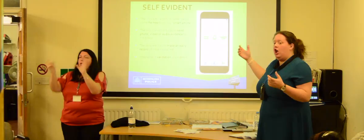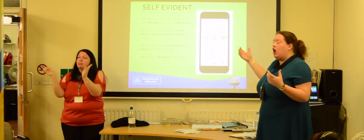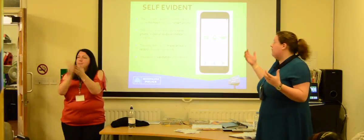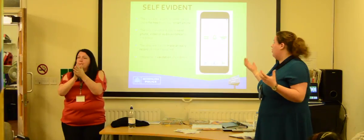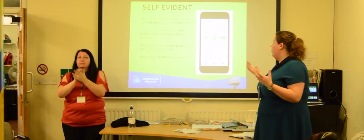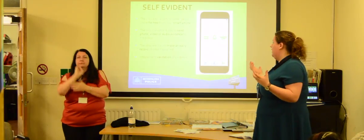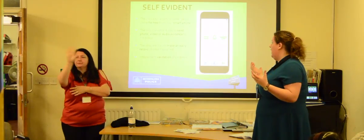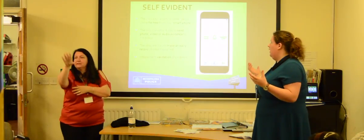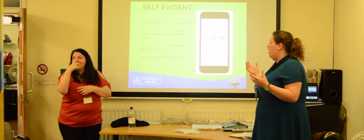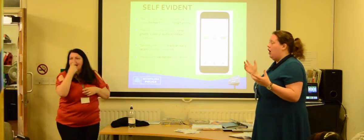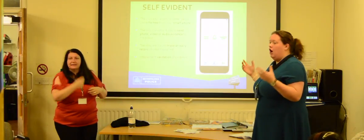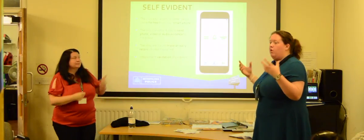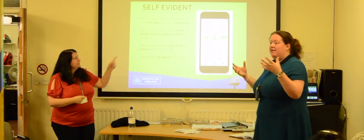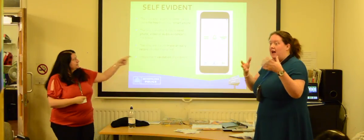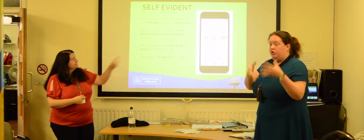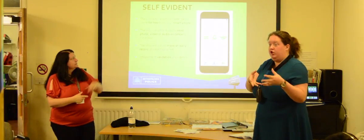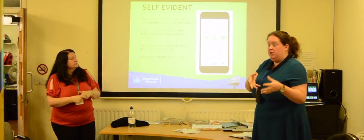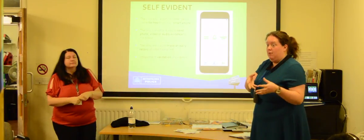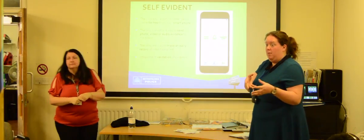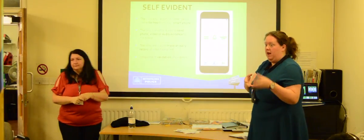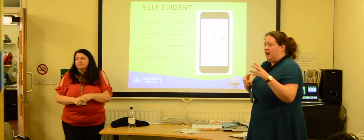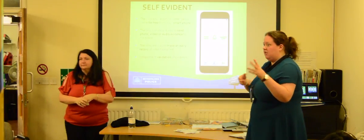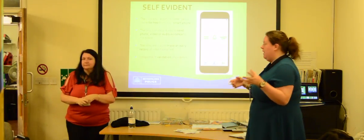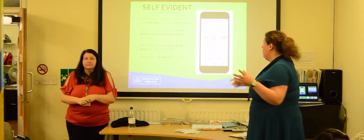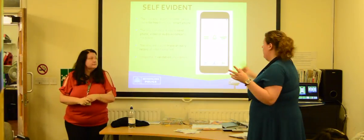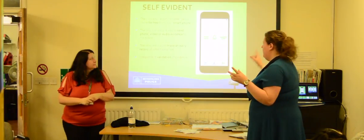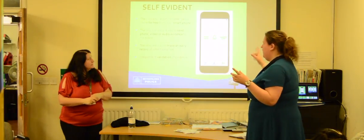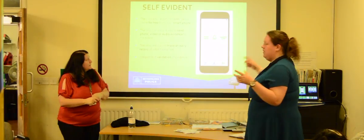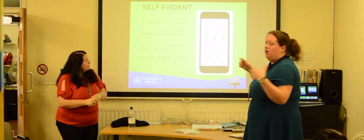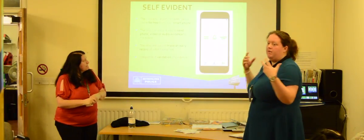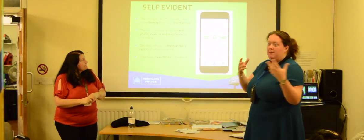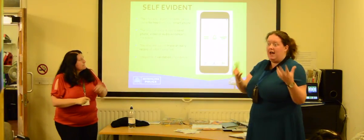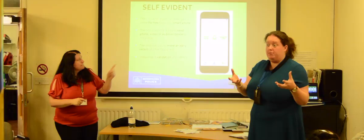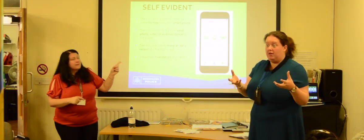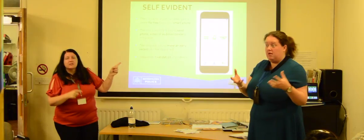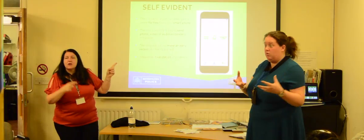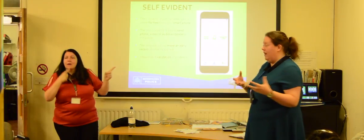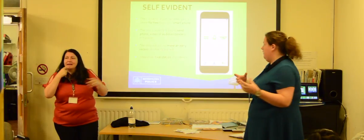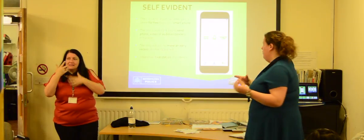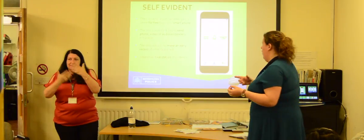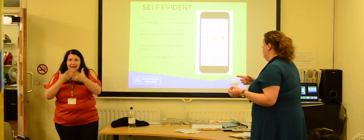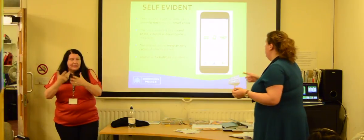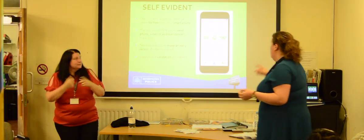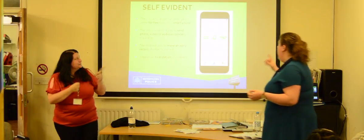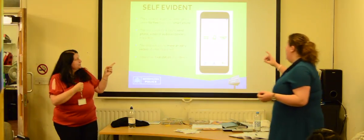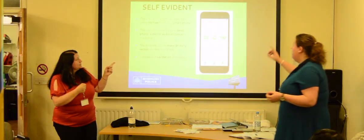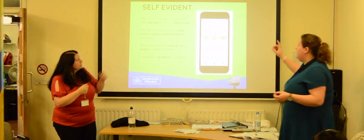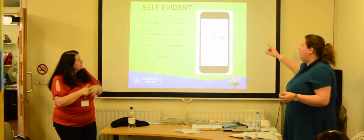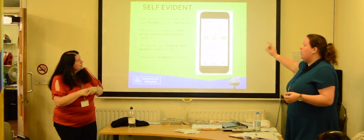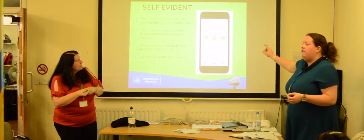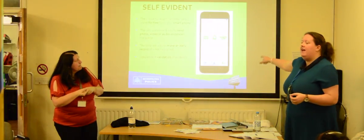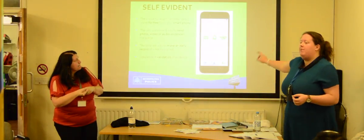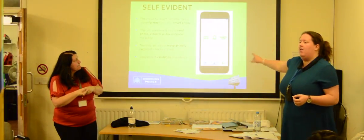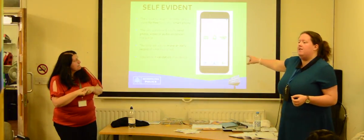an early recording of what has happened to you in the moment. And I'll explain as well as a feature that hopefully might help you guys as well even more. And